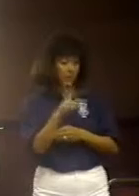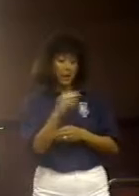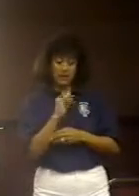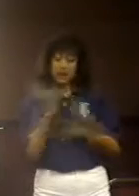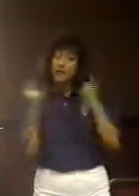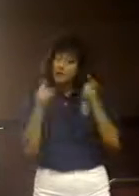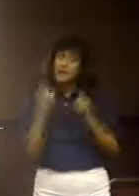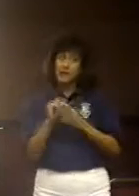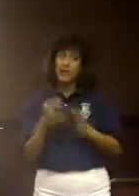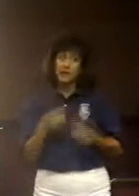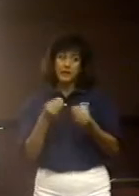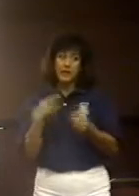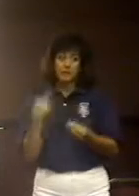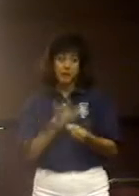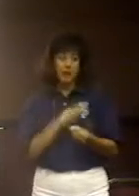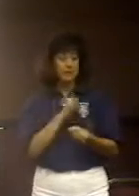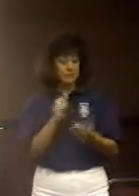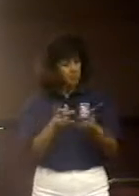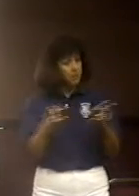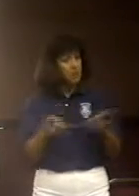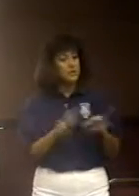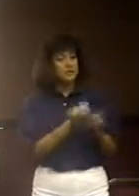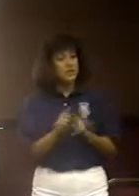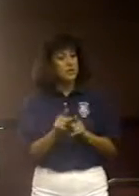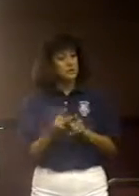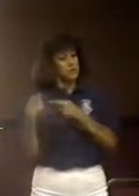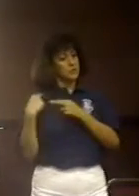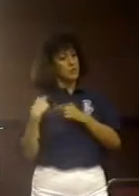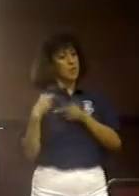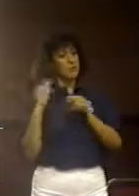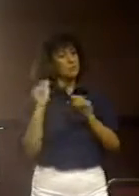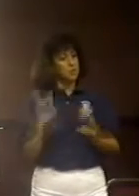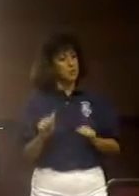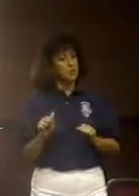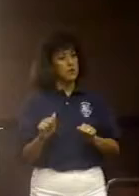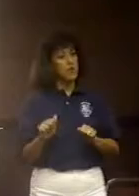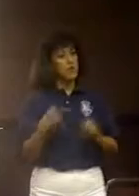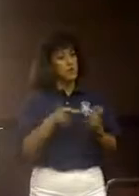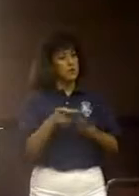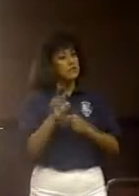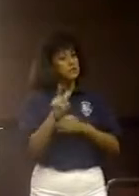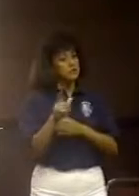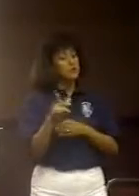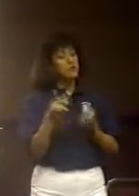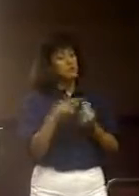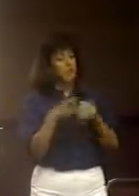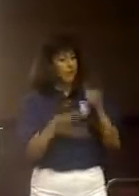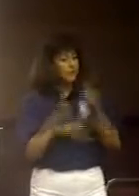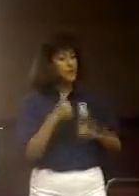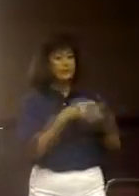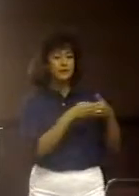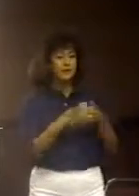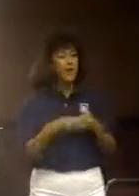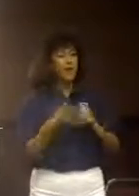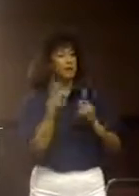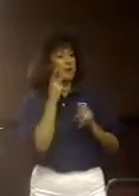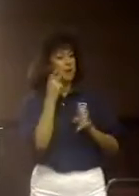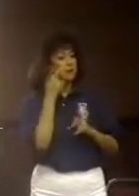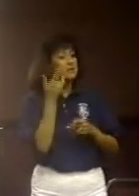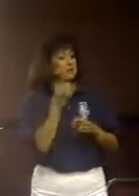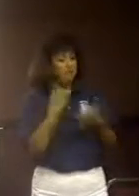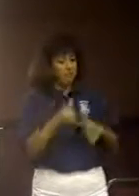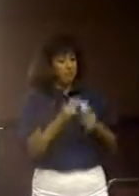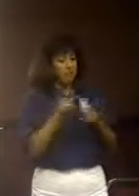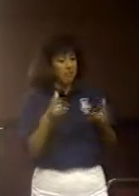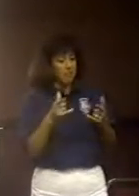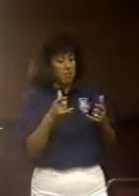think it gave us a place as responsible professionals to at least guide parents to, there's still a lot of